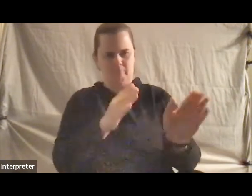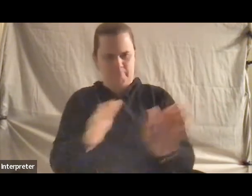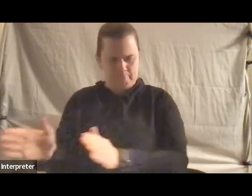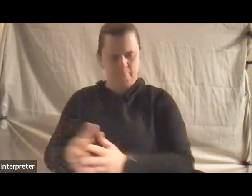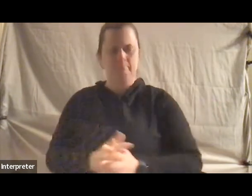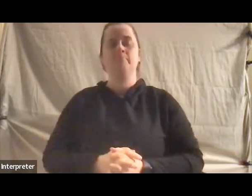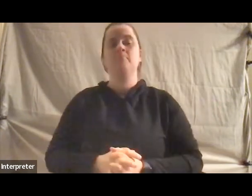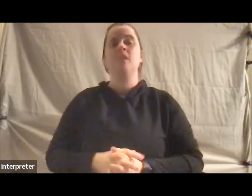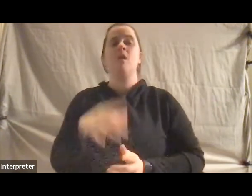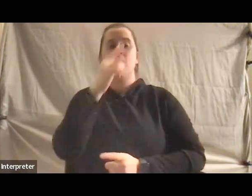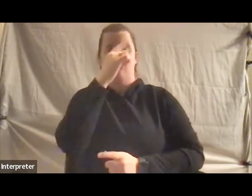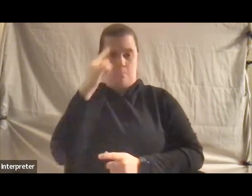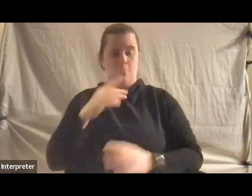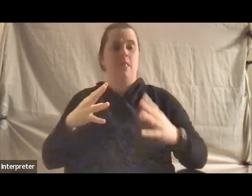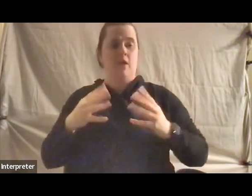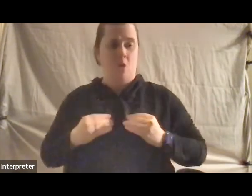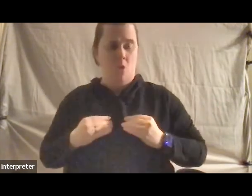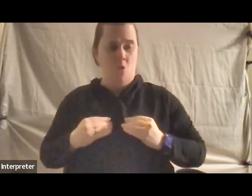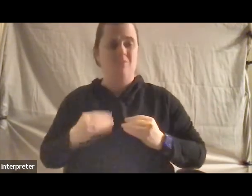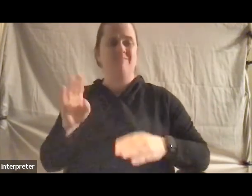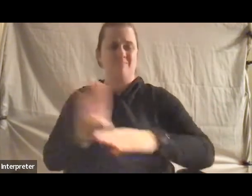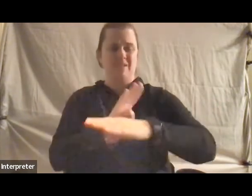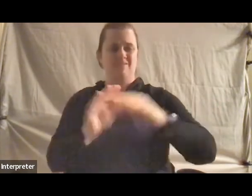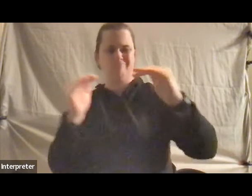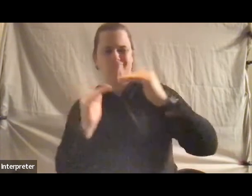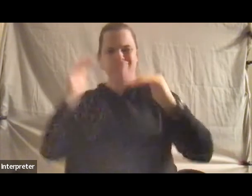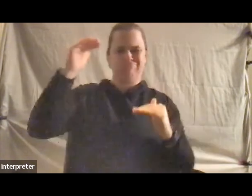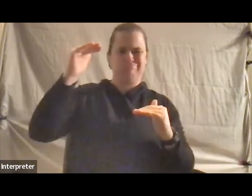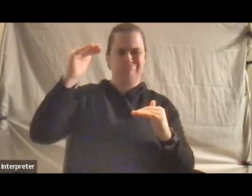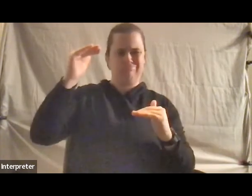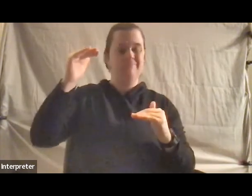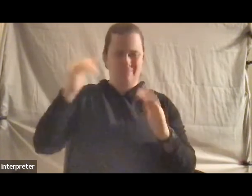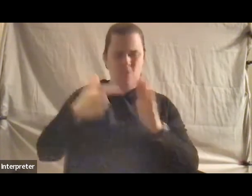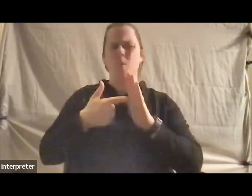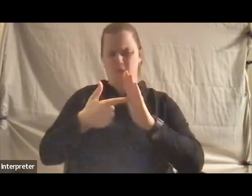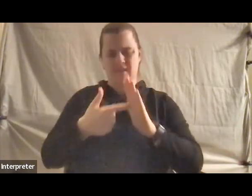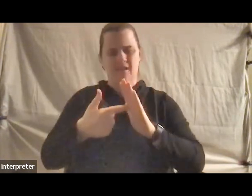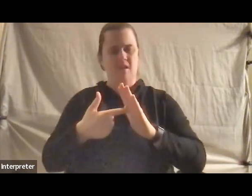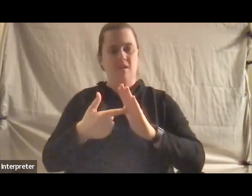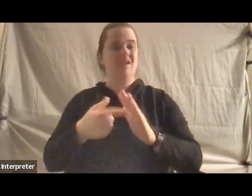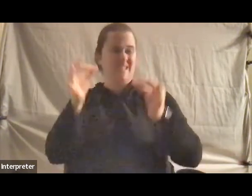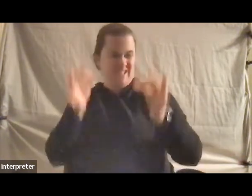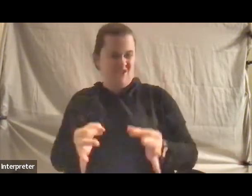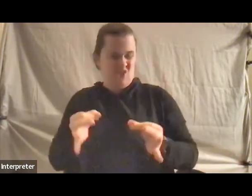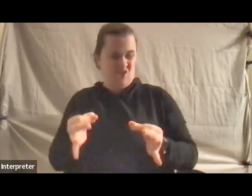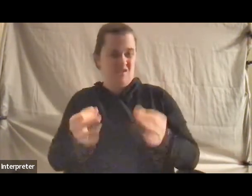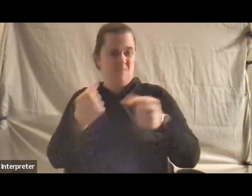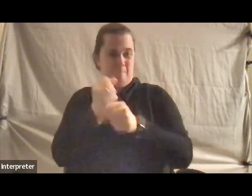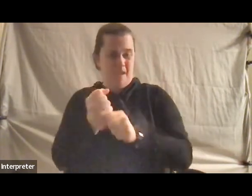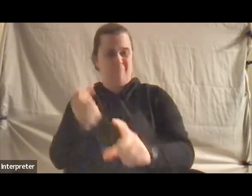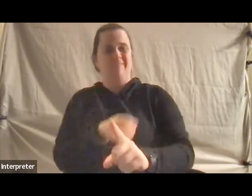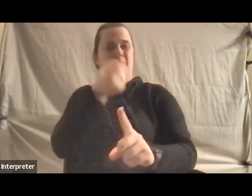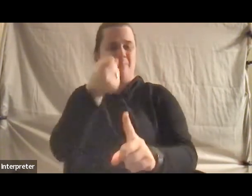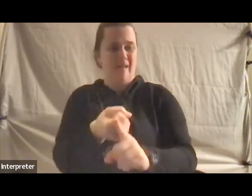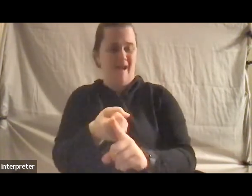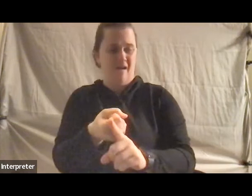businesses are disproportionately underrepresented when decisions are being made that directly impact Black entrepreneurial